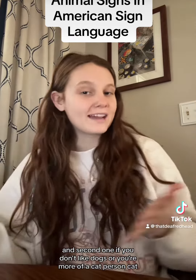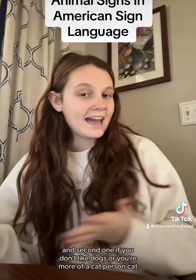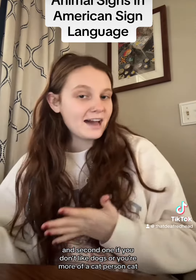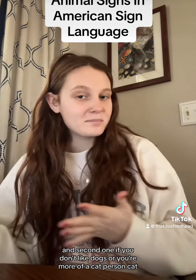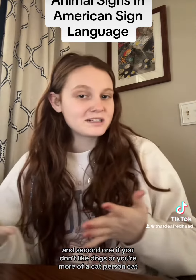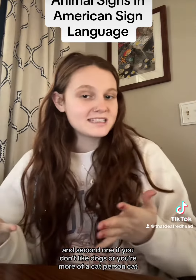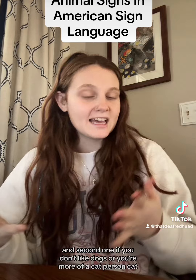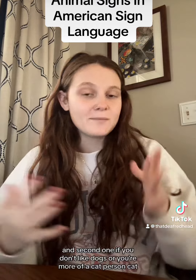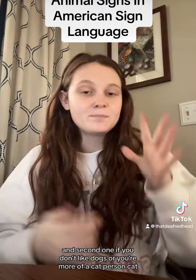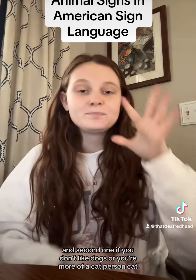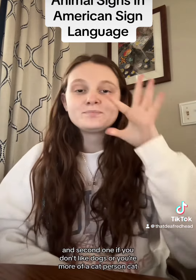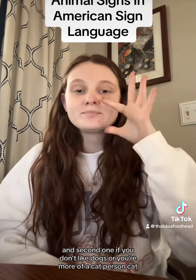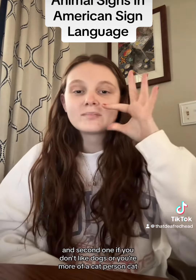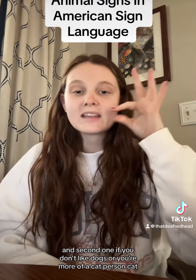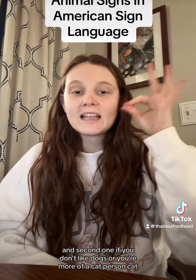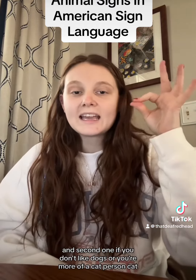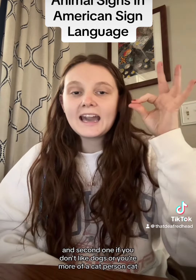cat person, cat.